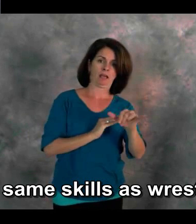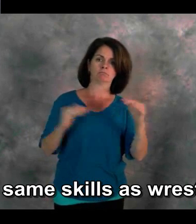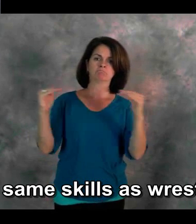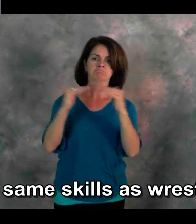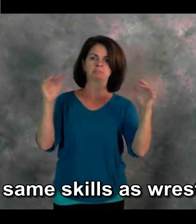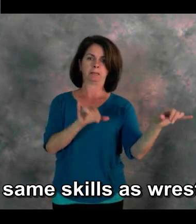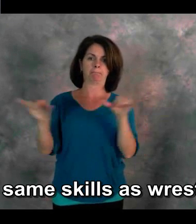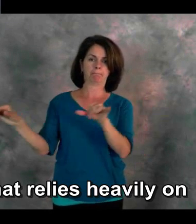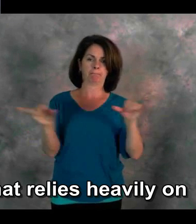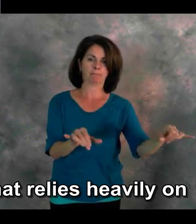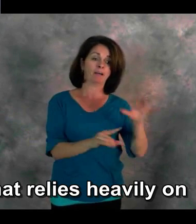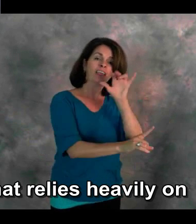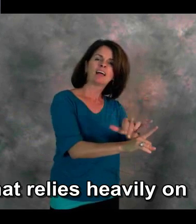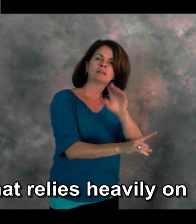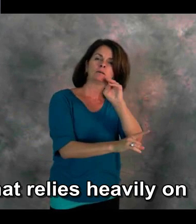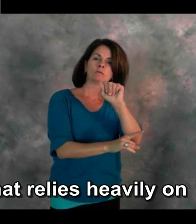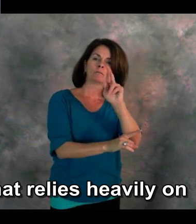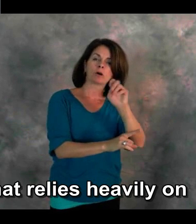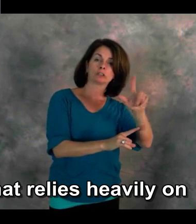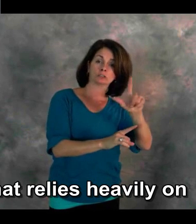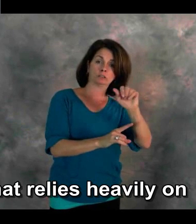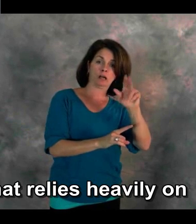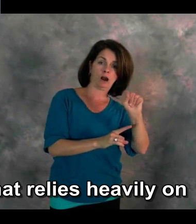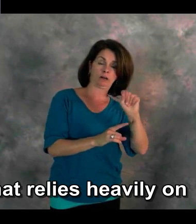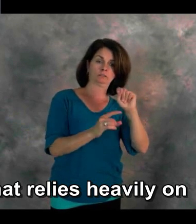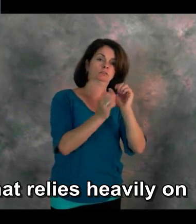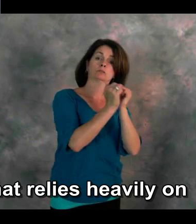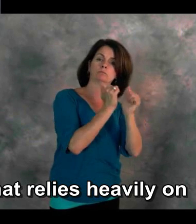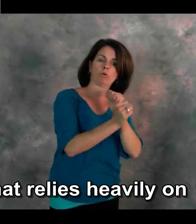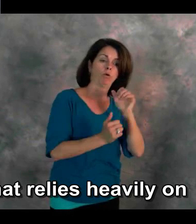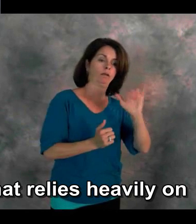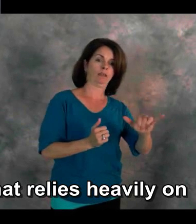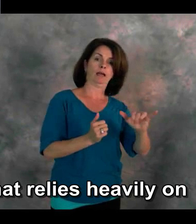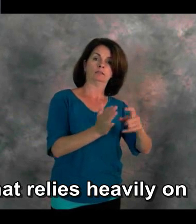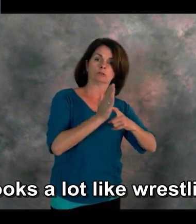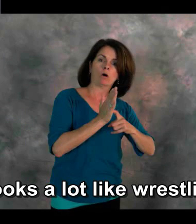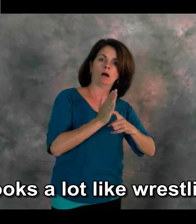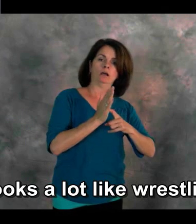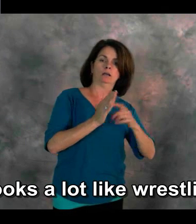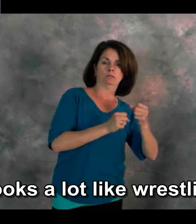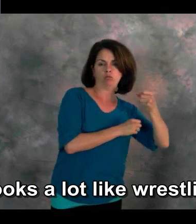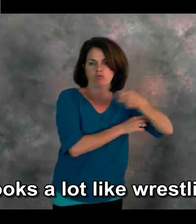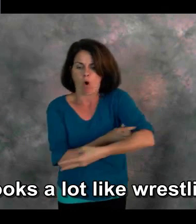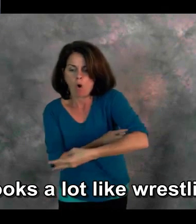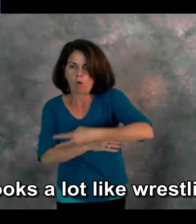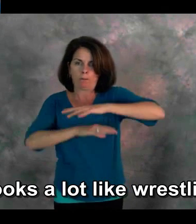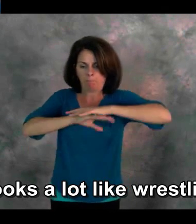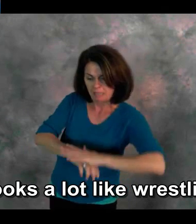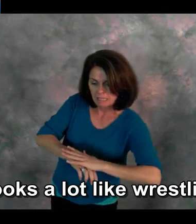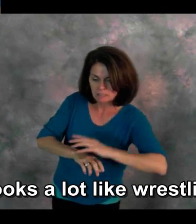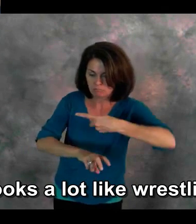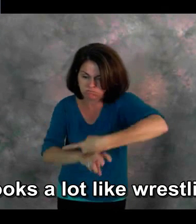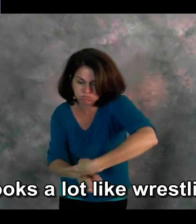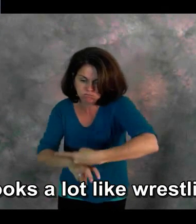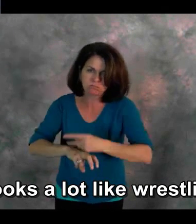skills as wrestling. It's a martial arts sport that relies heavily on throwing and pinning. So